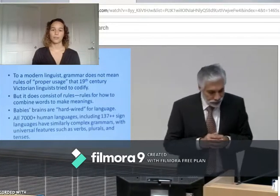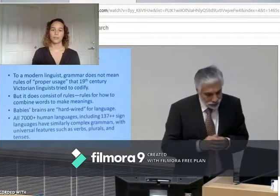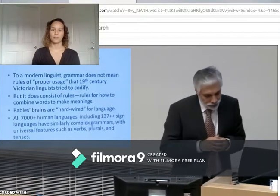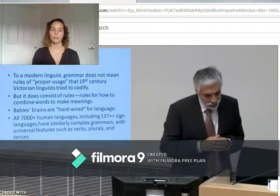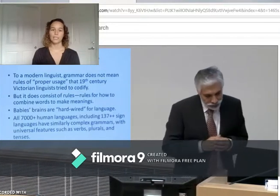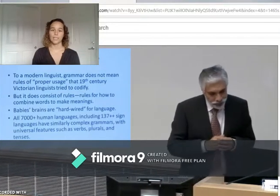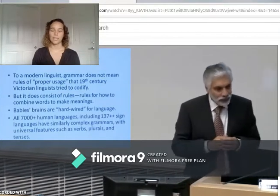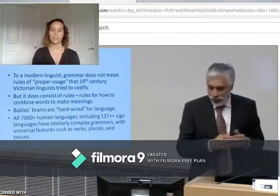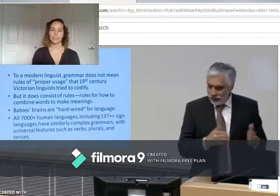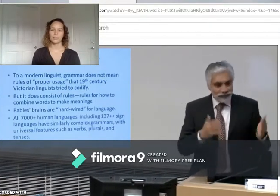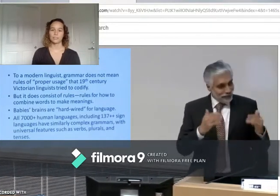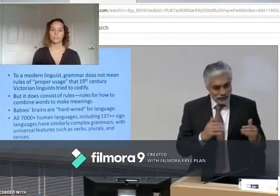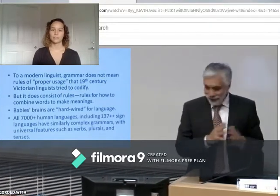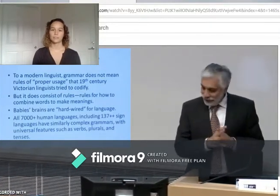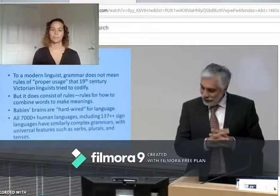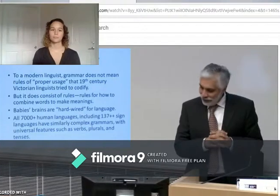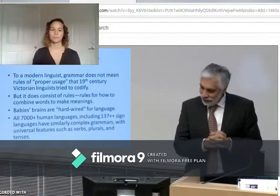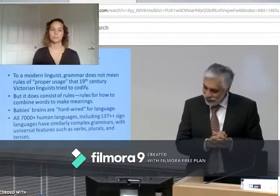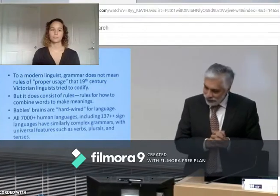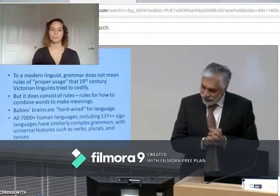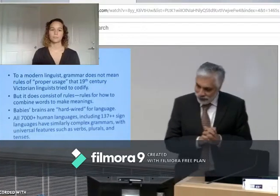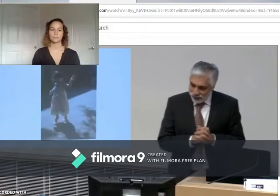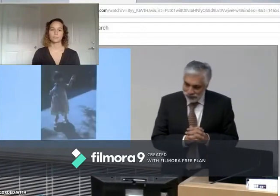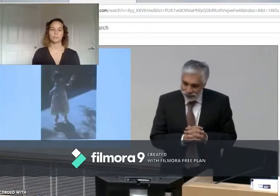Deaf or hearing, we need language.